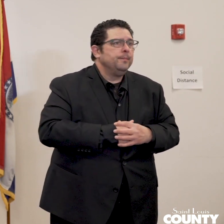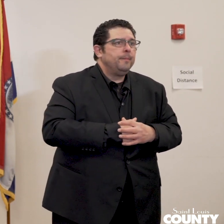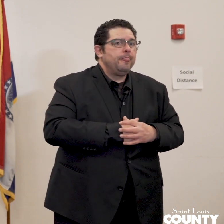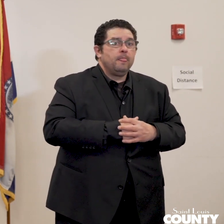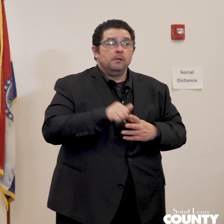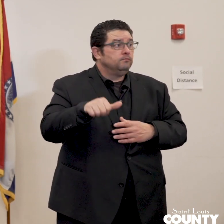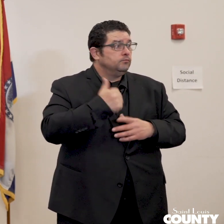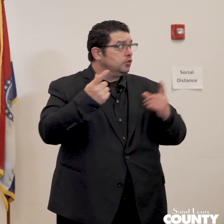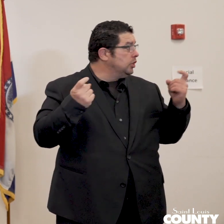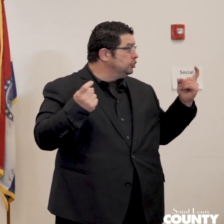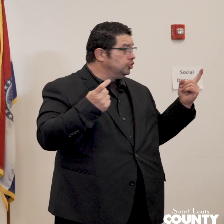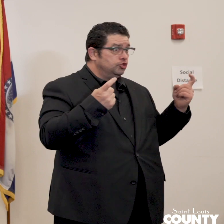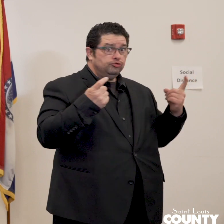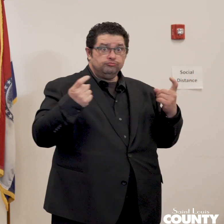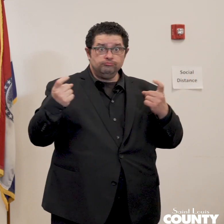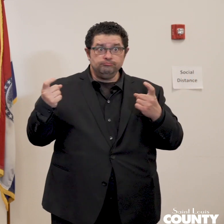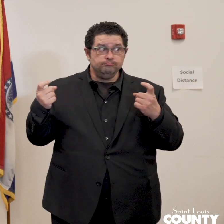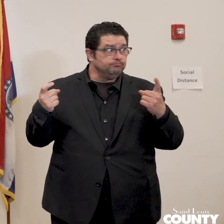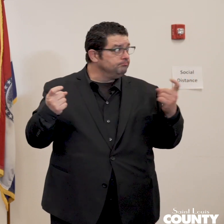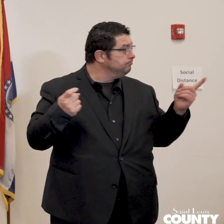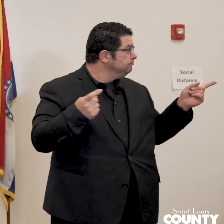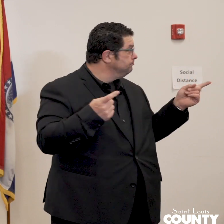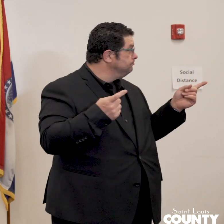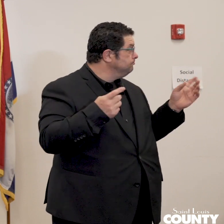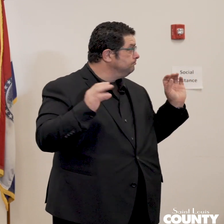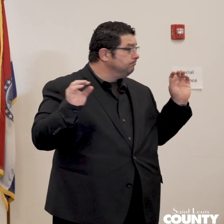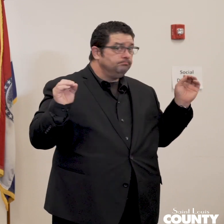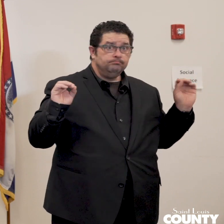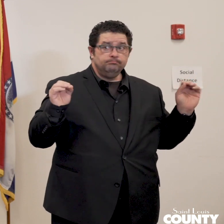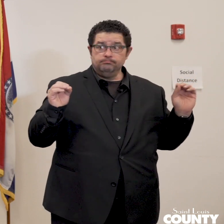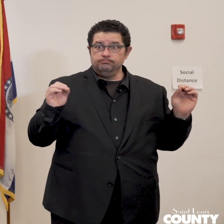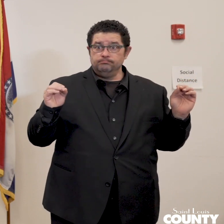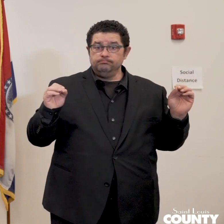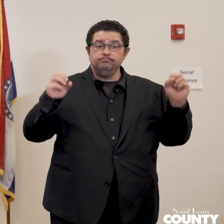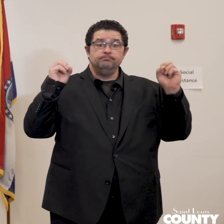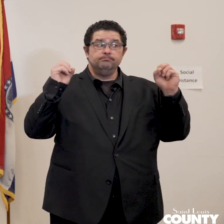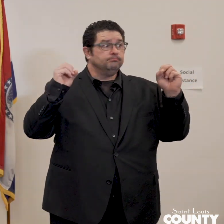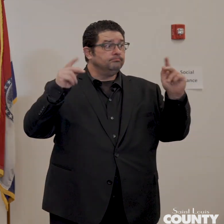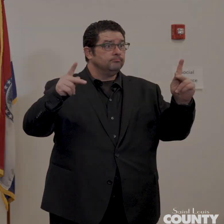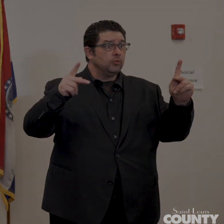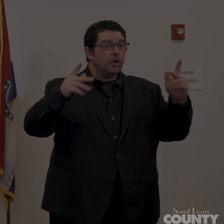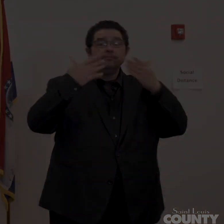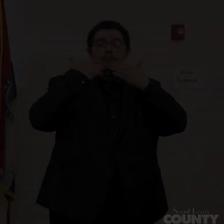Any other questions? Doug, anything? Okay, thank you everyone.